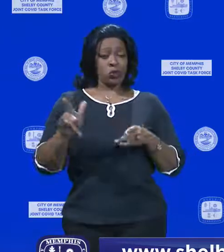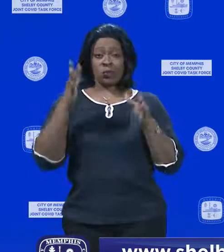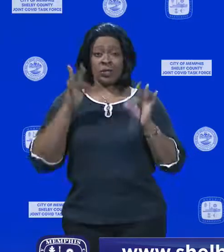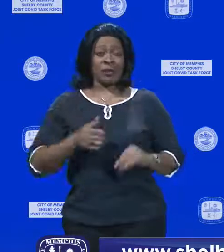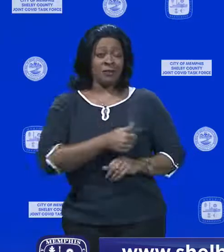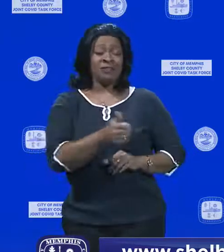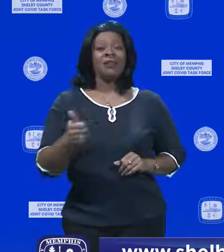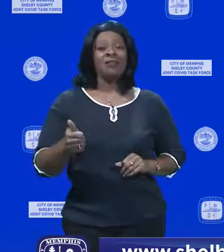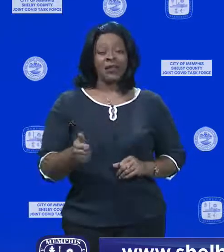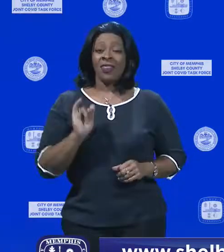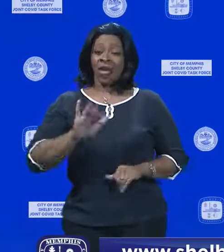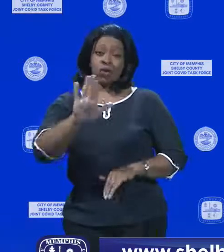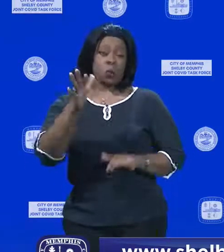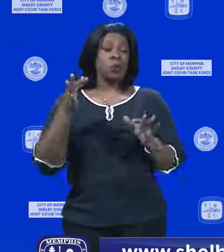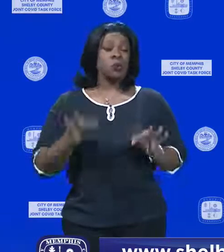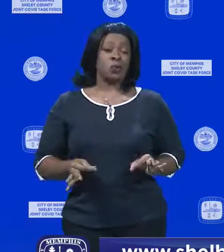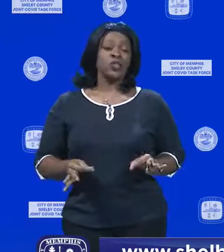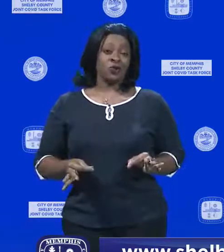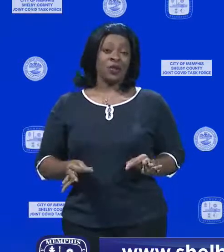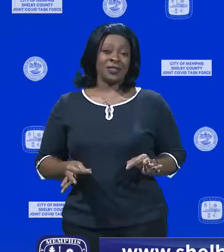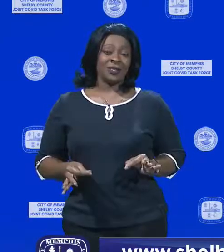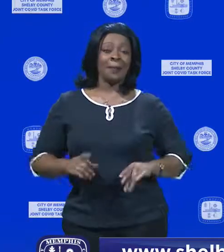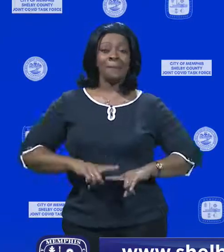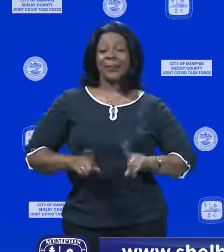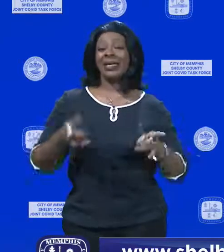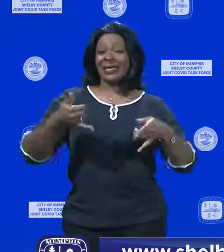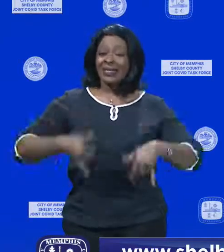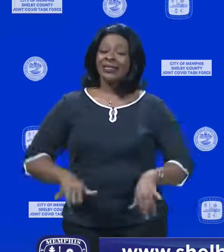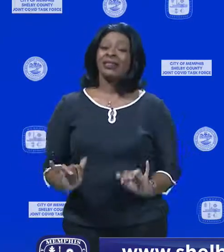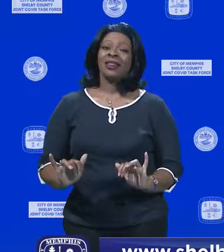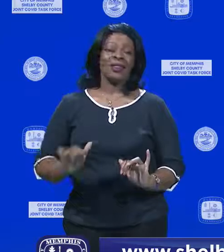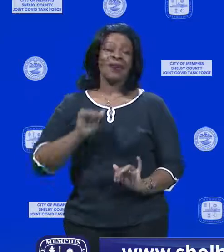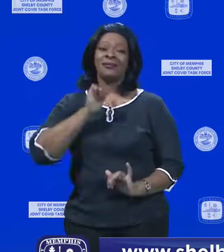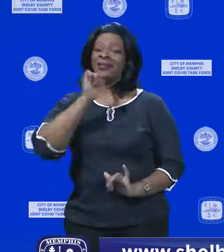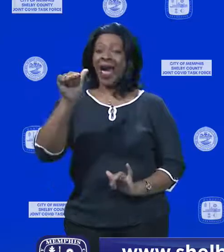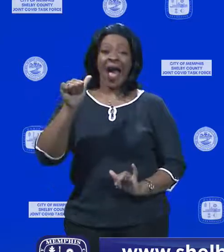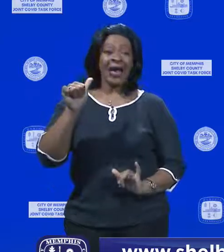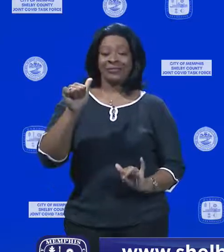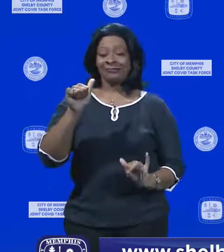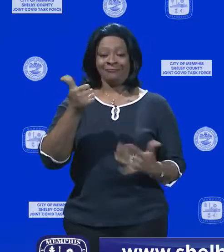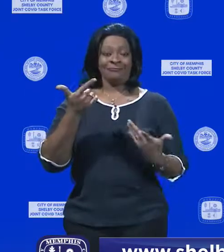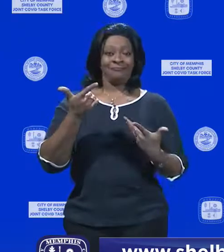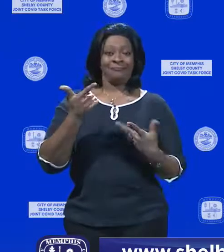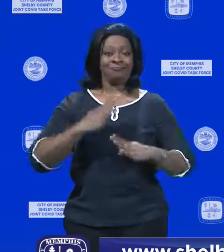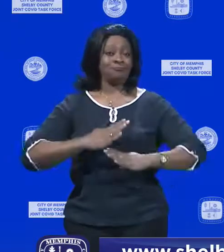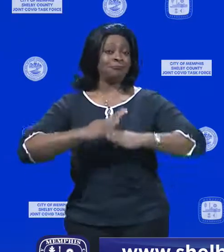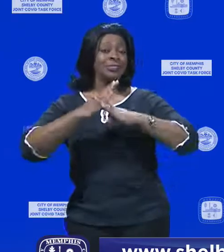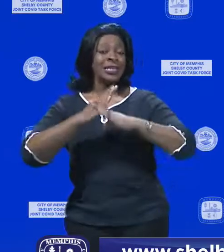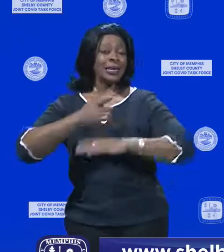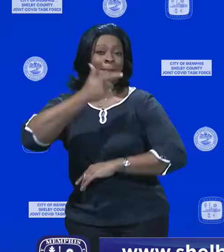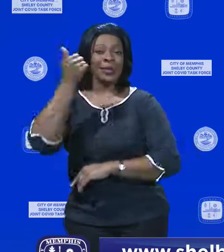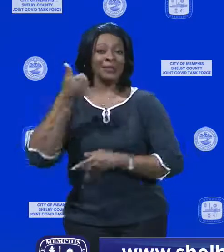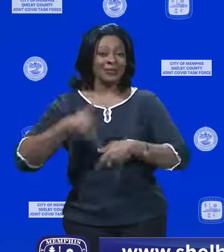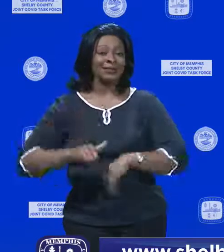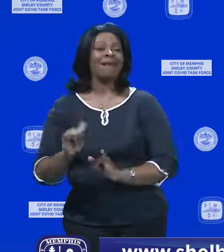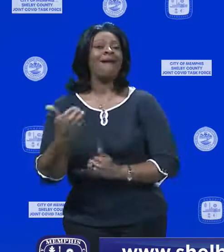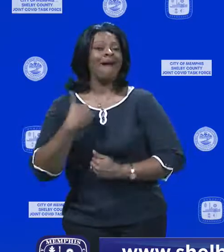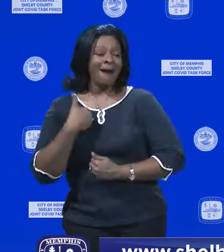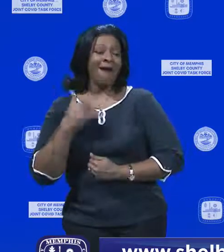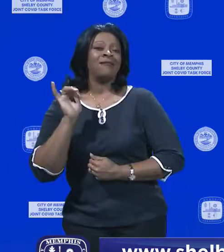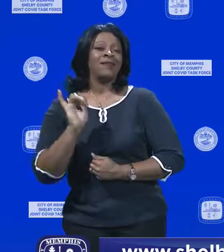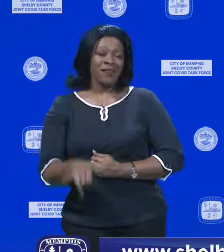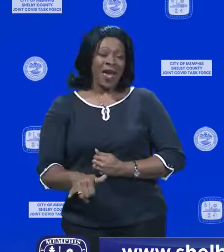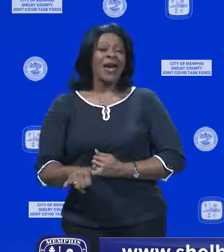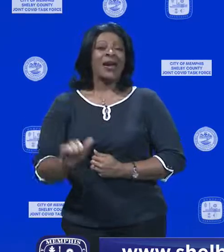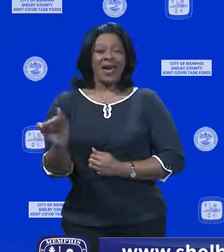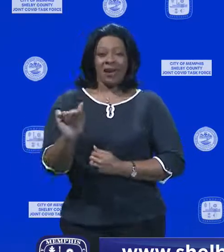make, then that is your choice. But you're still not out of the woods because there is still,